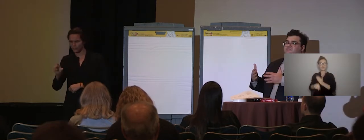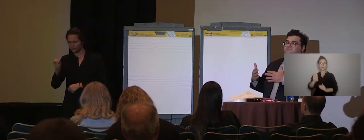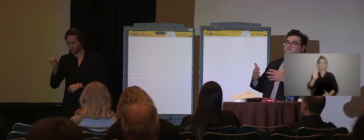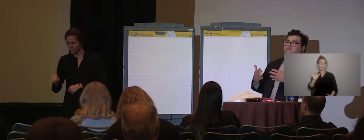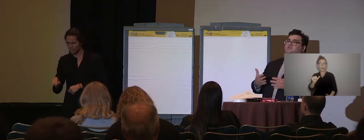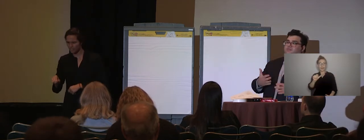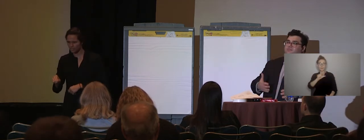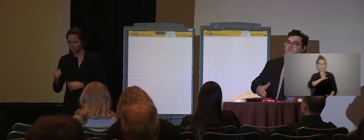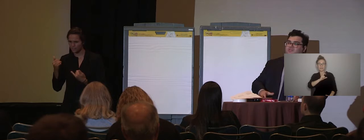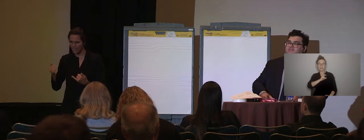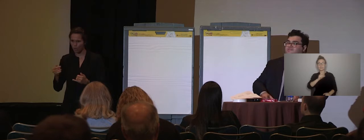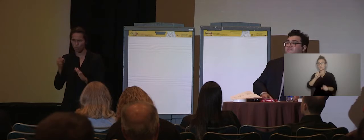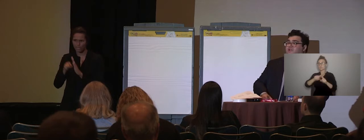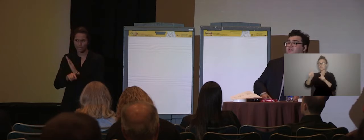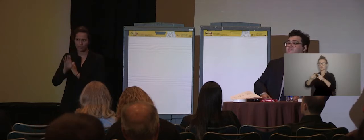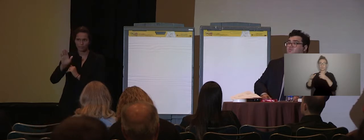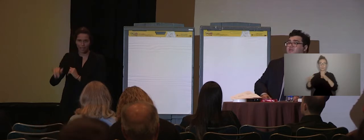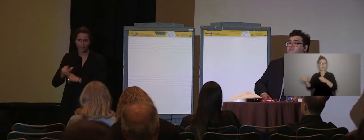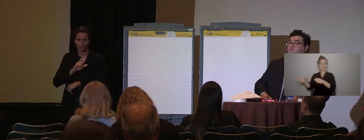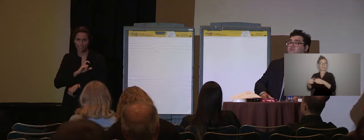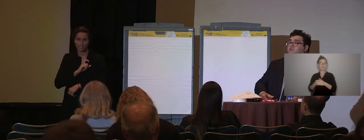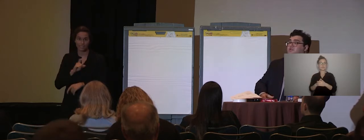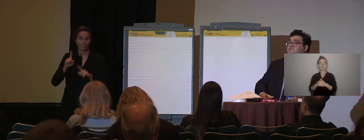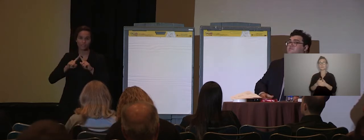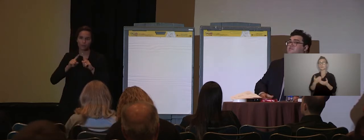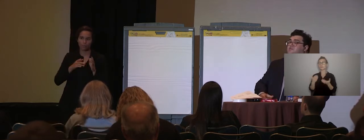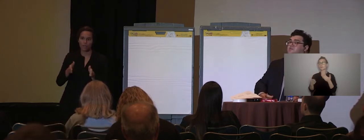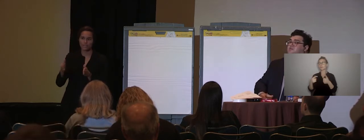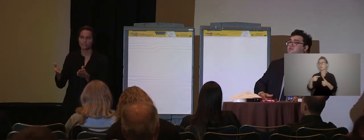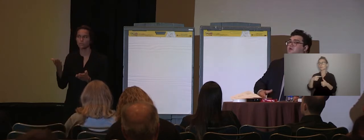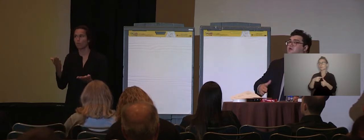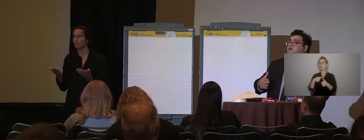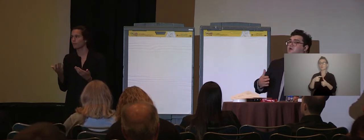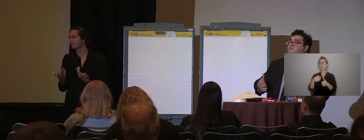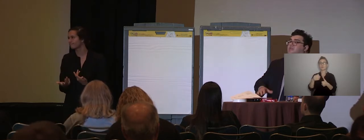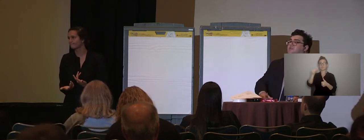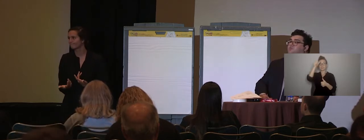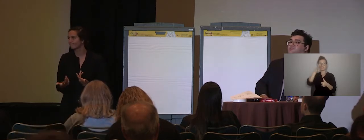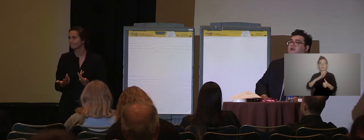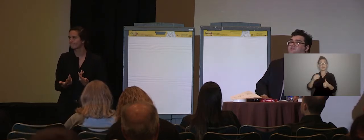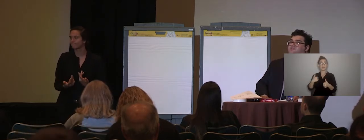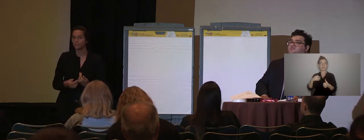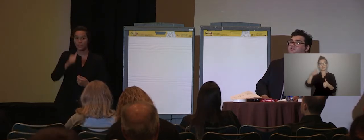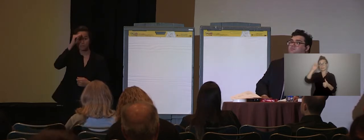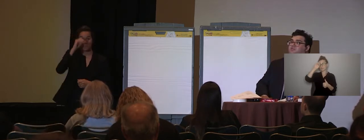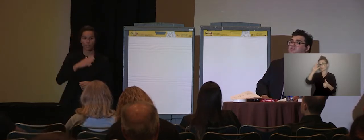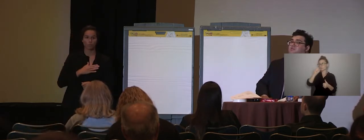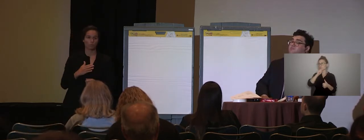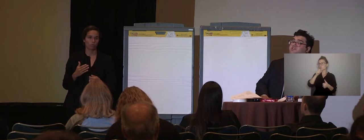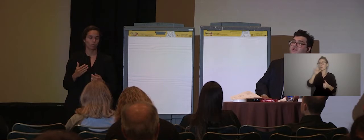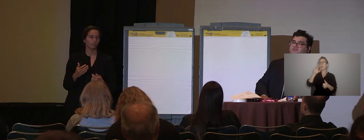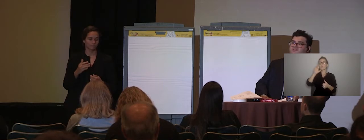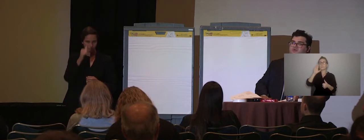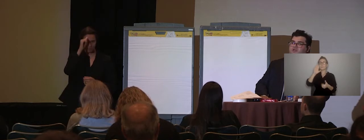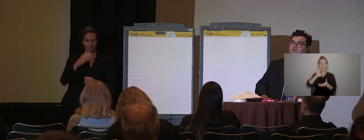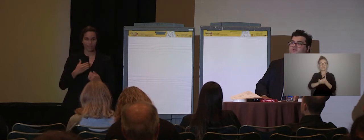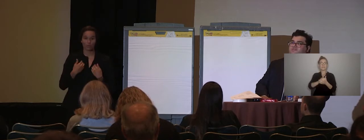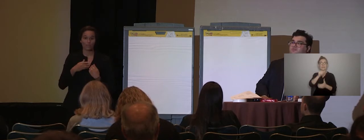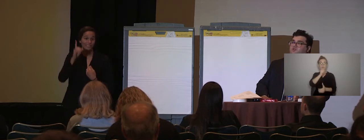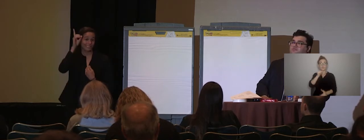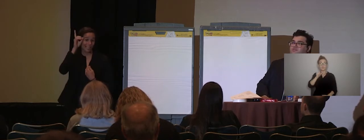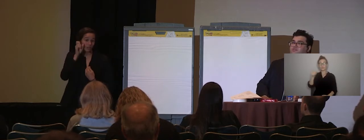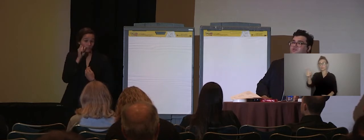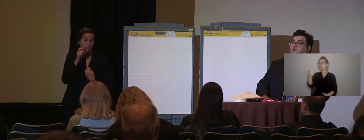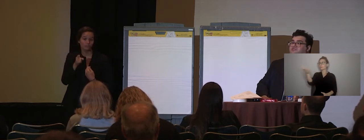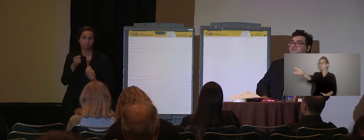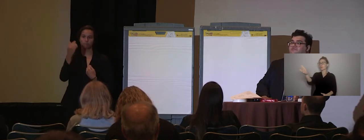is killed by police in various ways, whether it's a man with Down syndrome in, I believe, Arizona, who was in